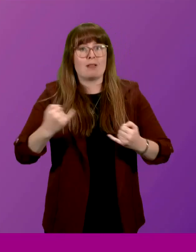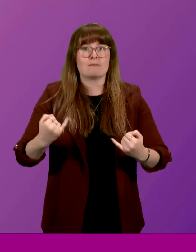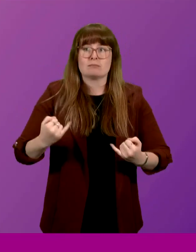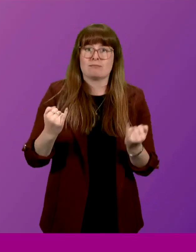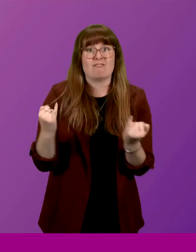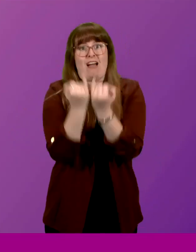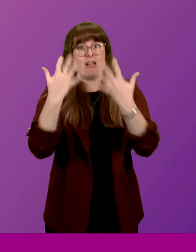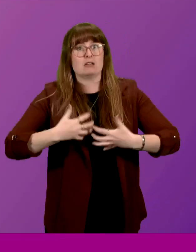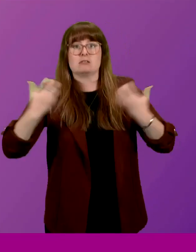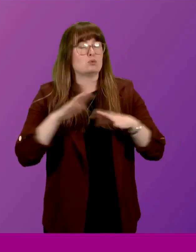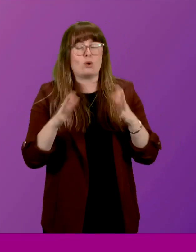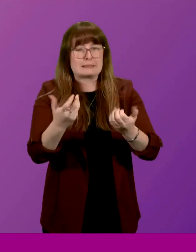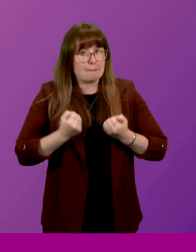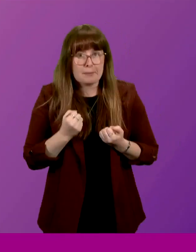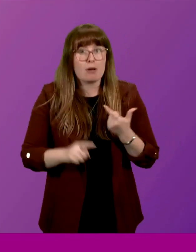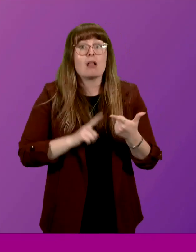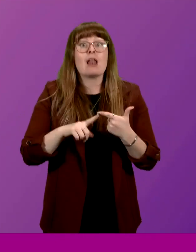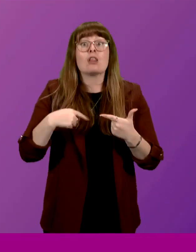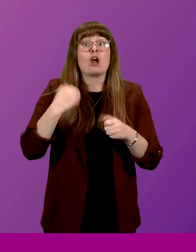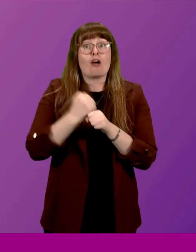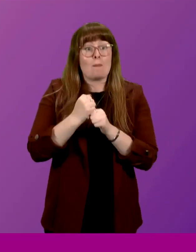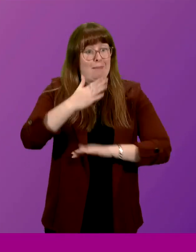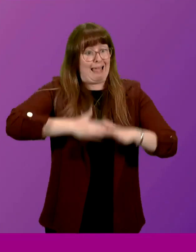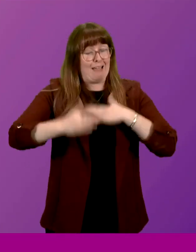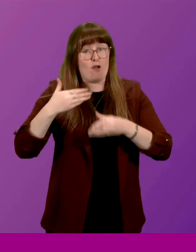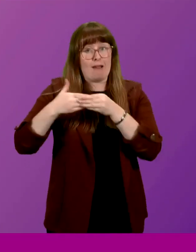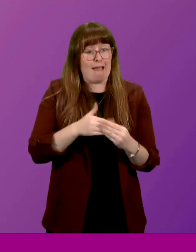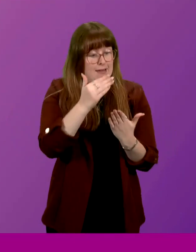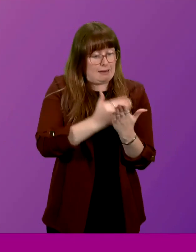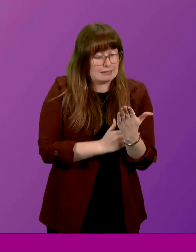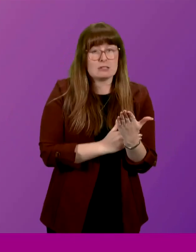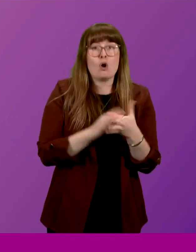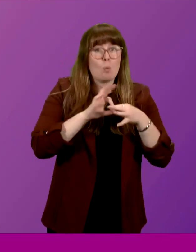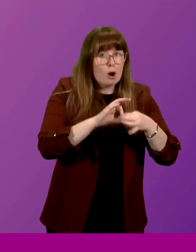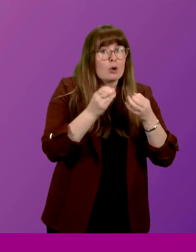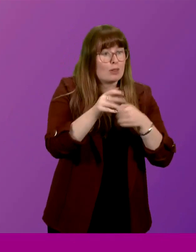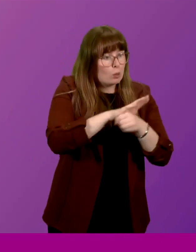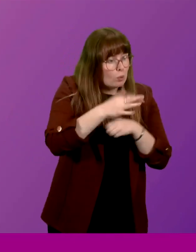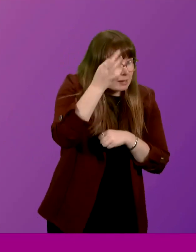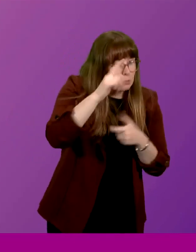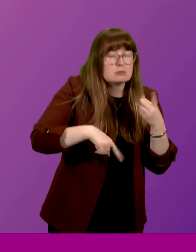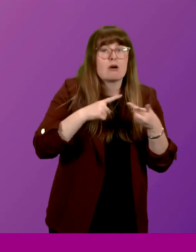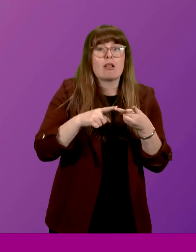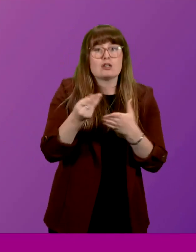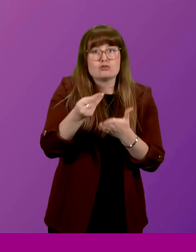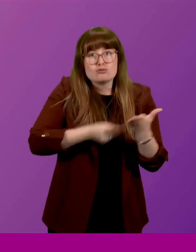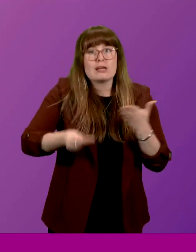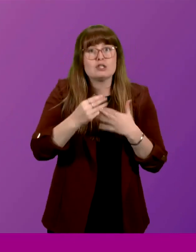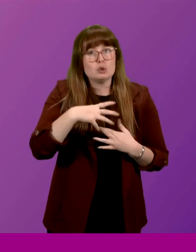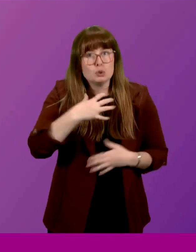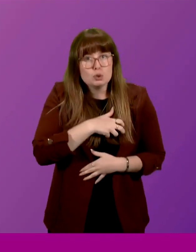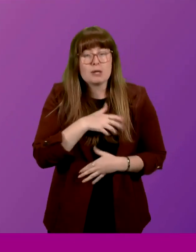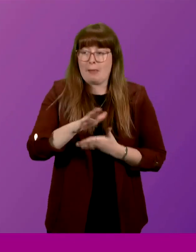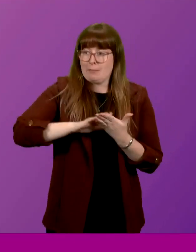and the Government's behaviour guidance, which has been constructed in collaboration with local authorities and trade unions, is designed to enable